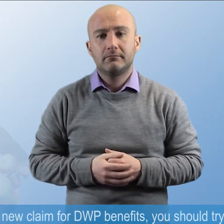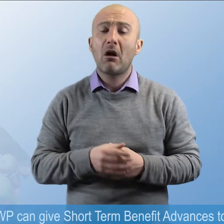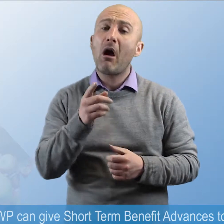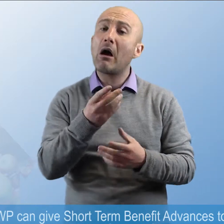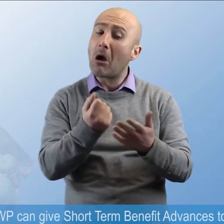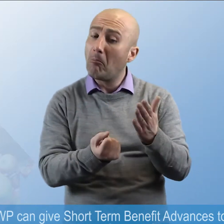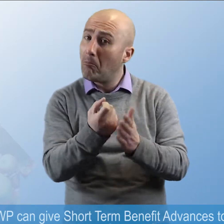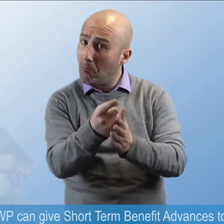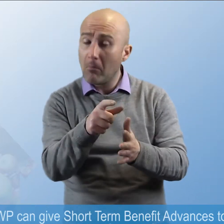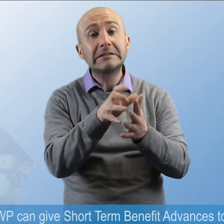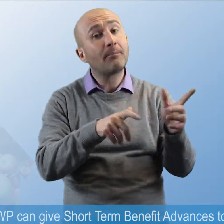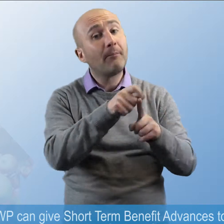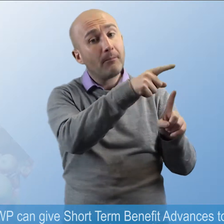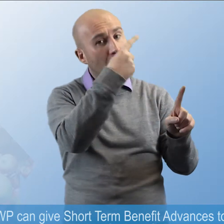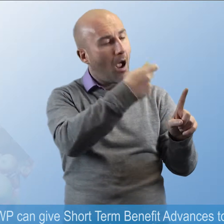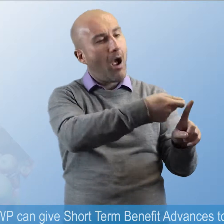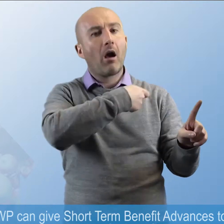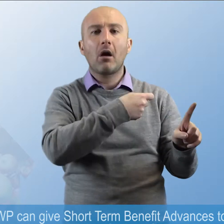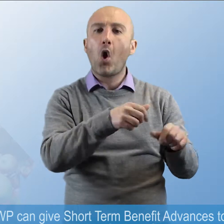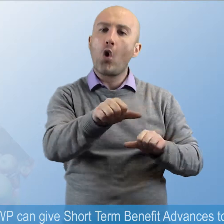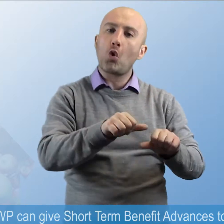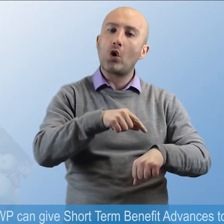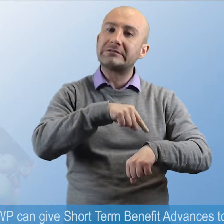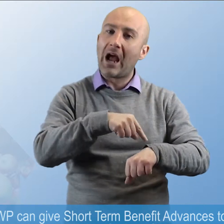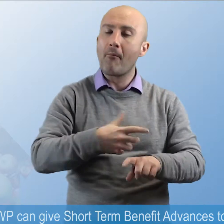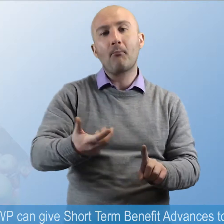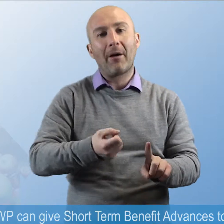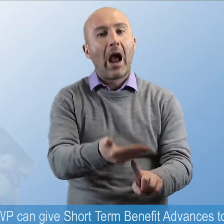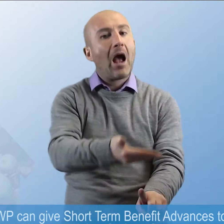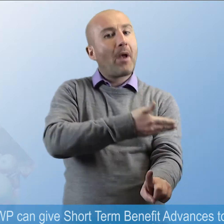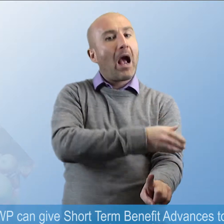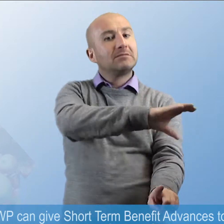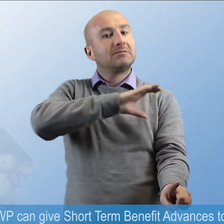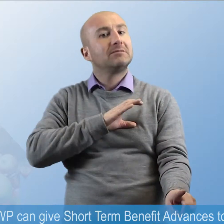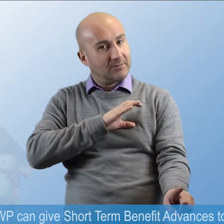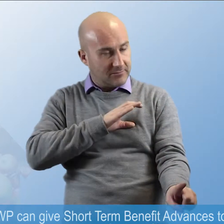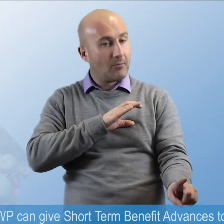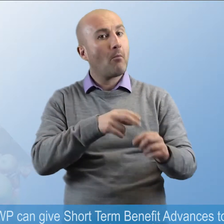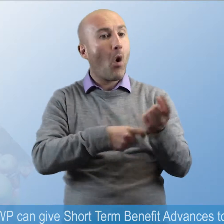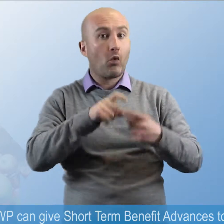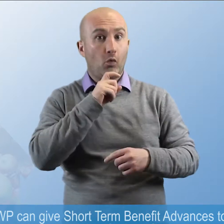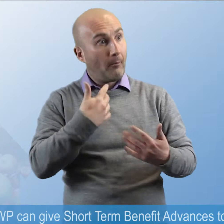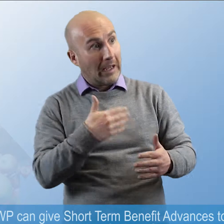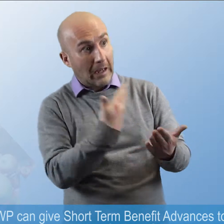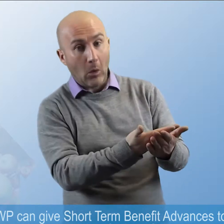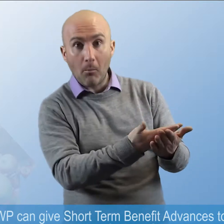some circumstances, DWP can give short-term benefit advances to people who are making new claims for benefits.